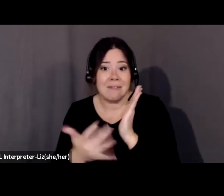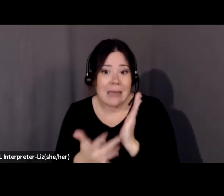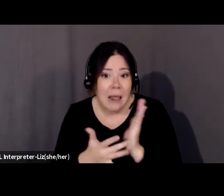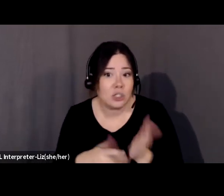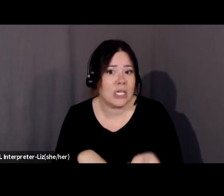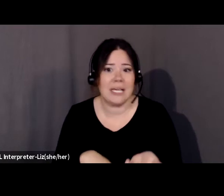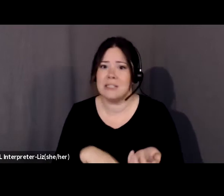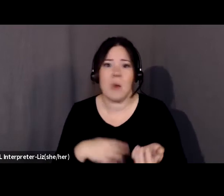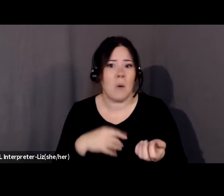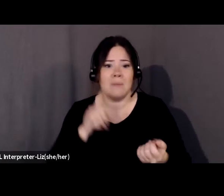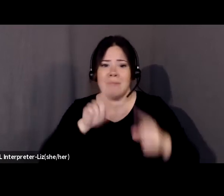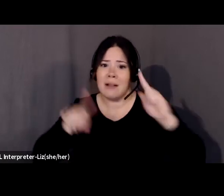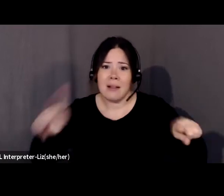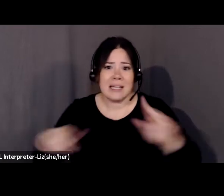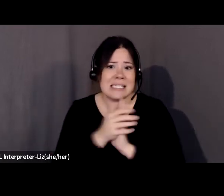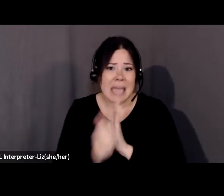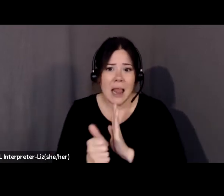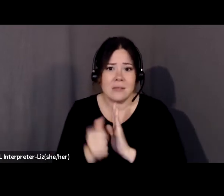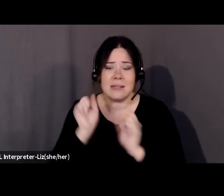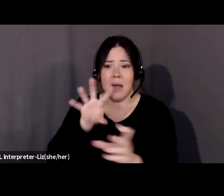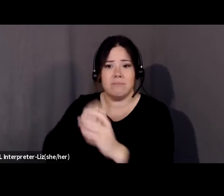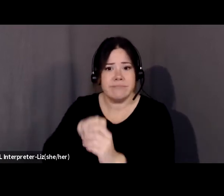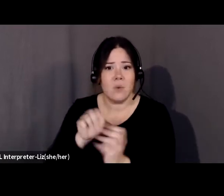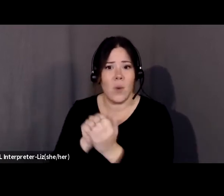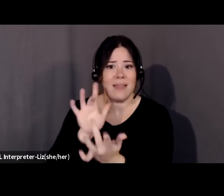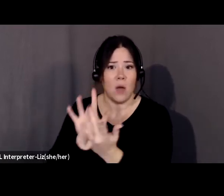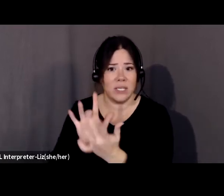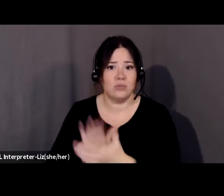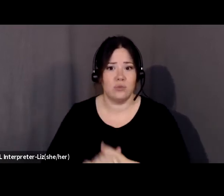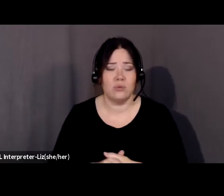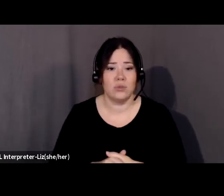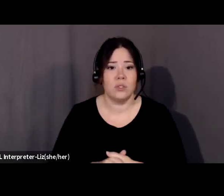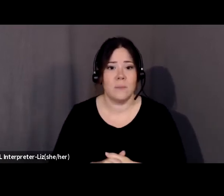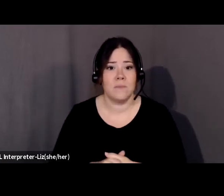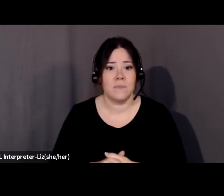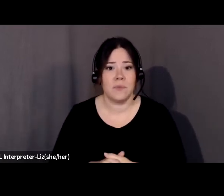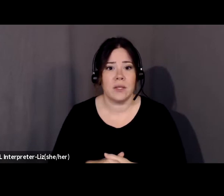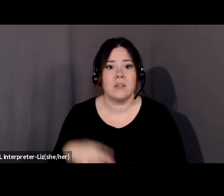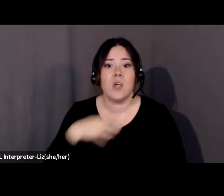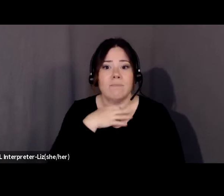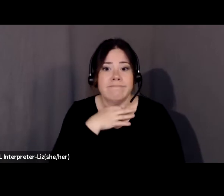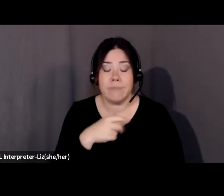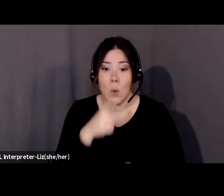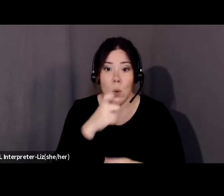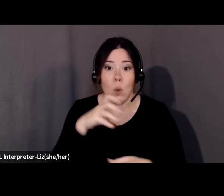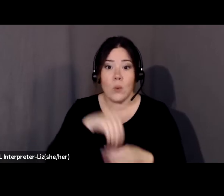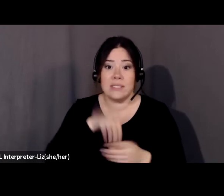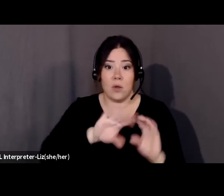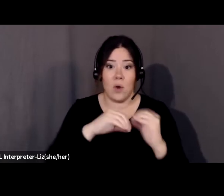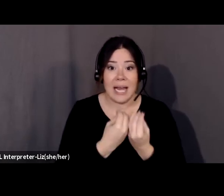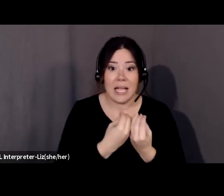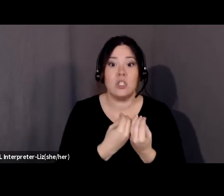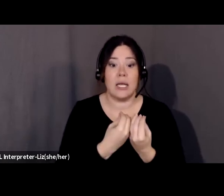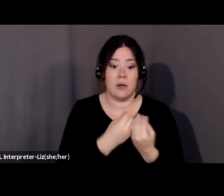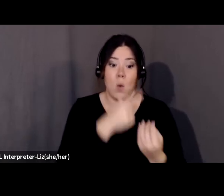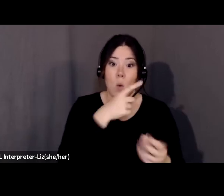into outreach. One of the activities is to assess who is in your own organization and should get involved. And